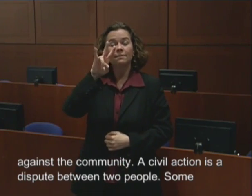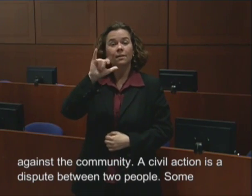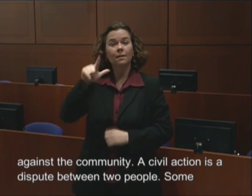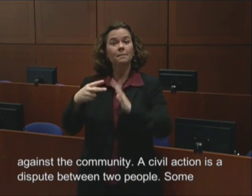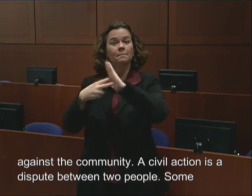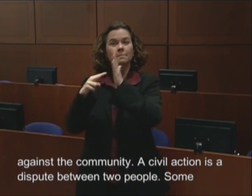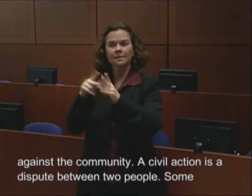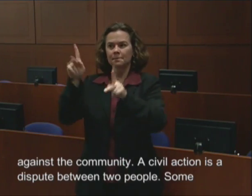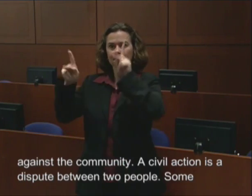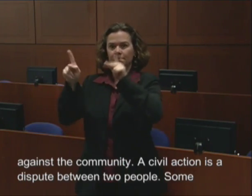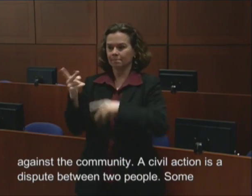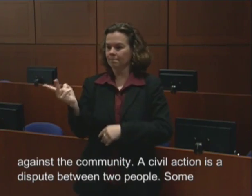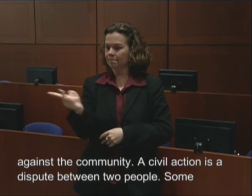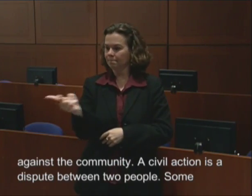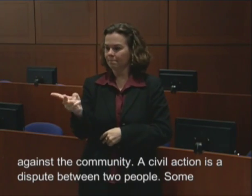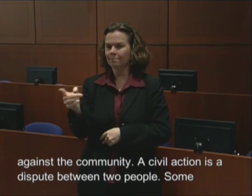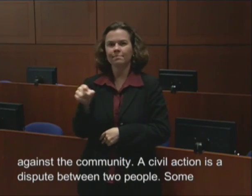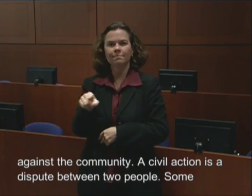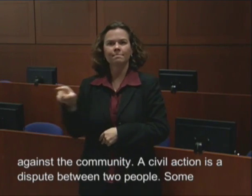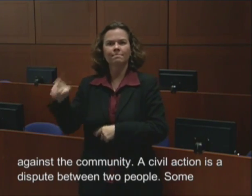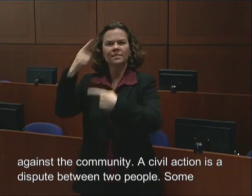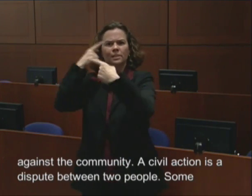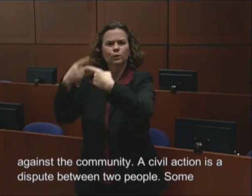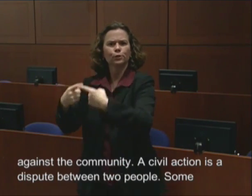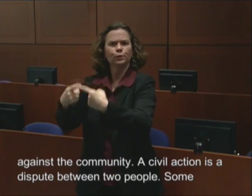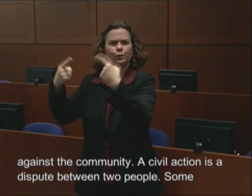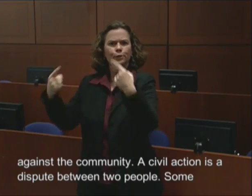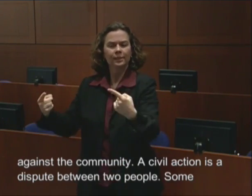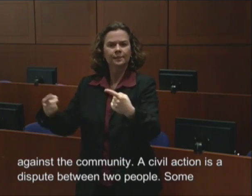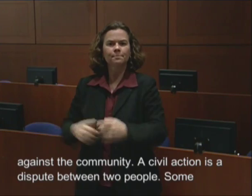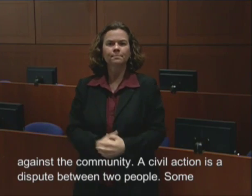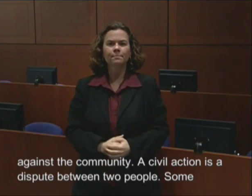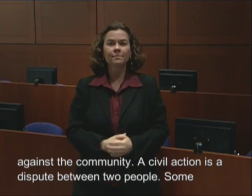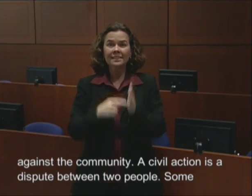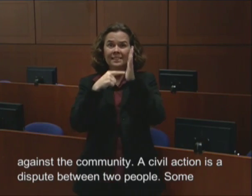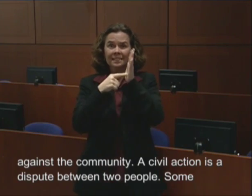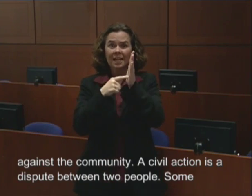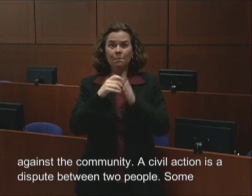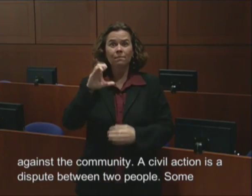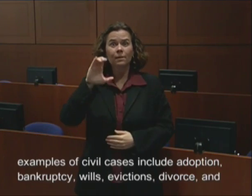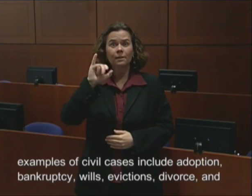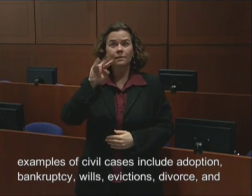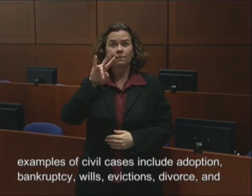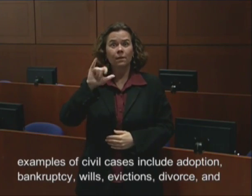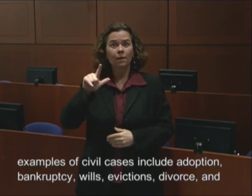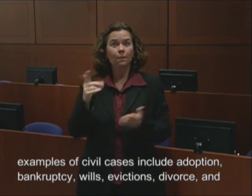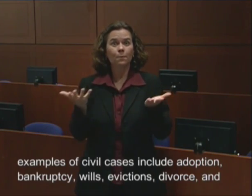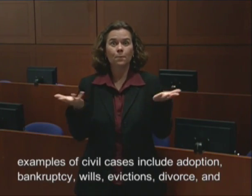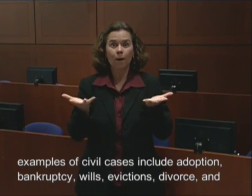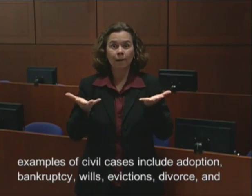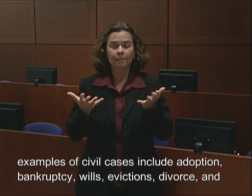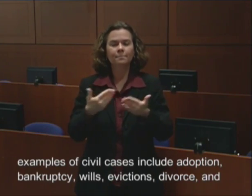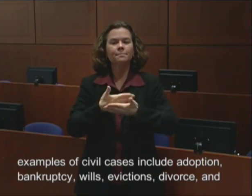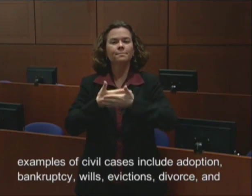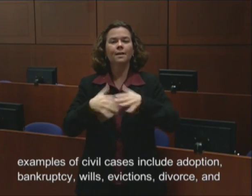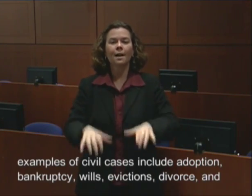civil action is a dispute between two people. Some examples of civil cases include